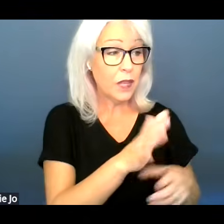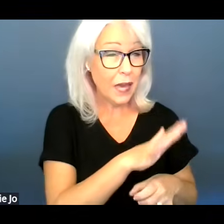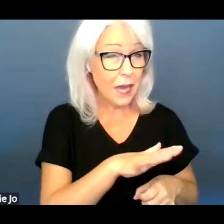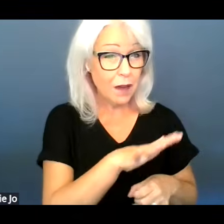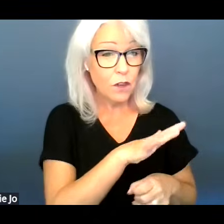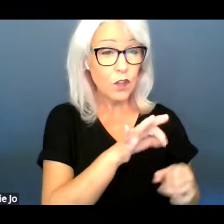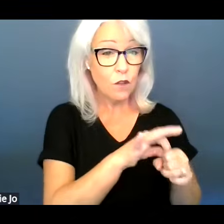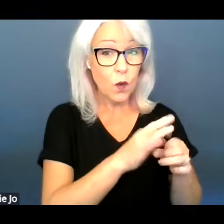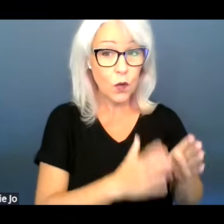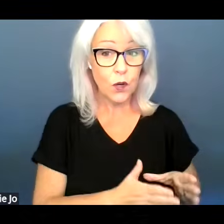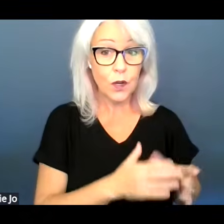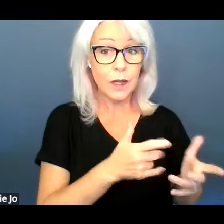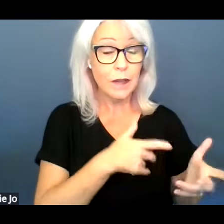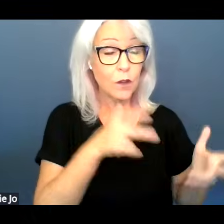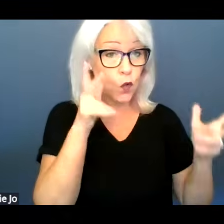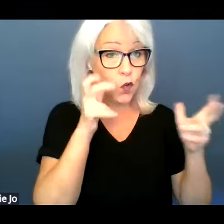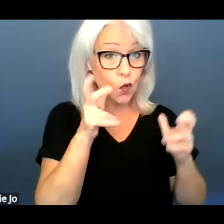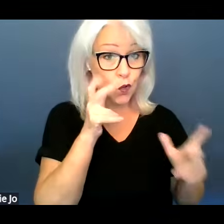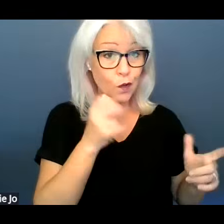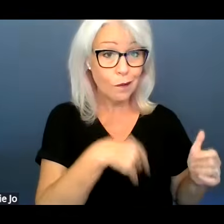voter. Thank you.